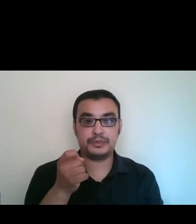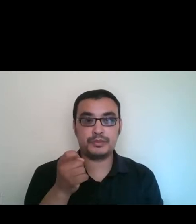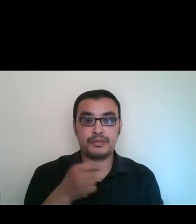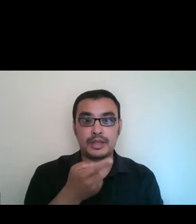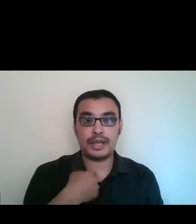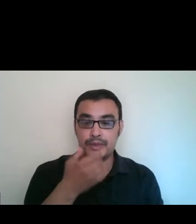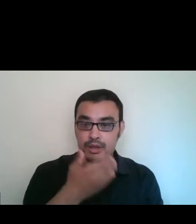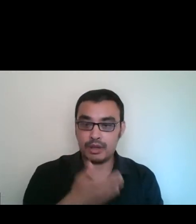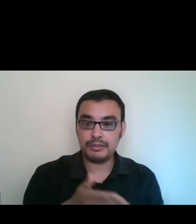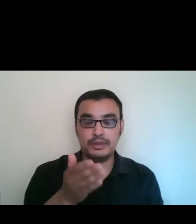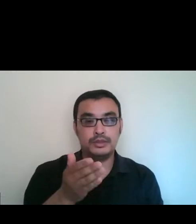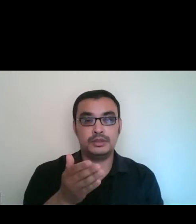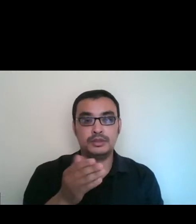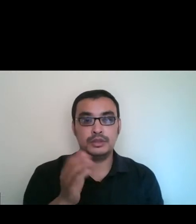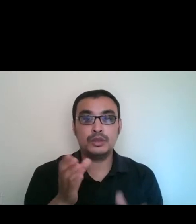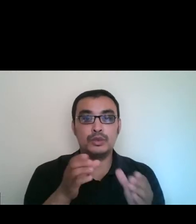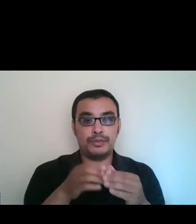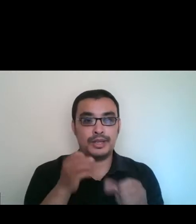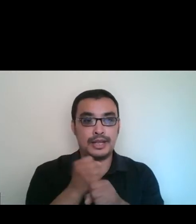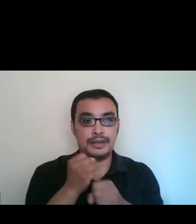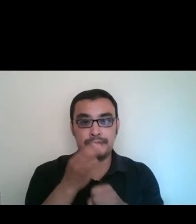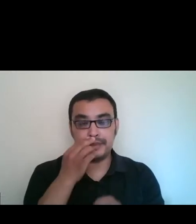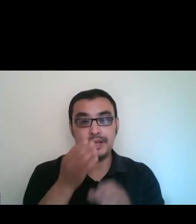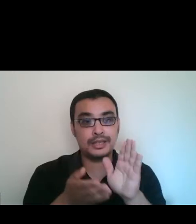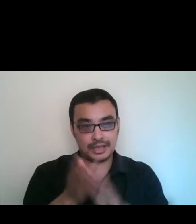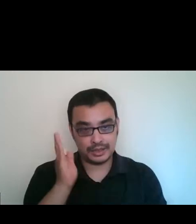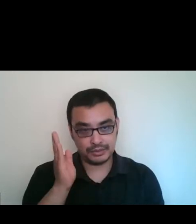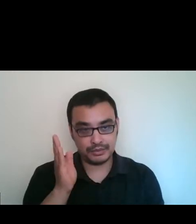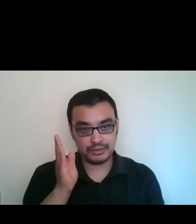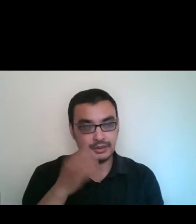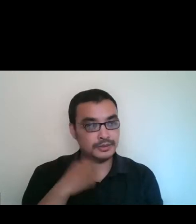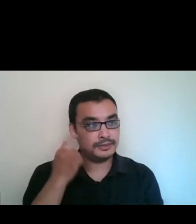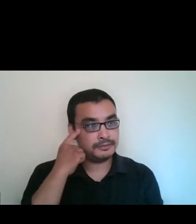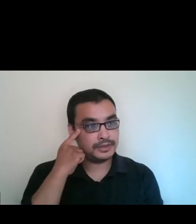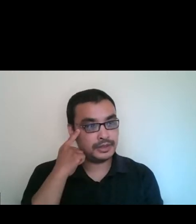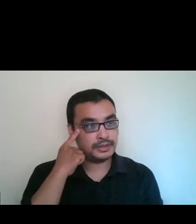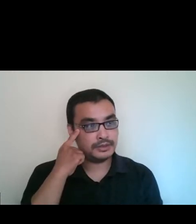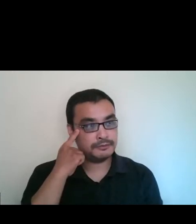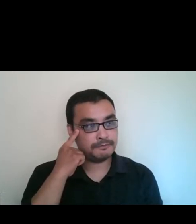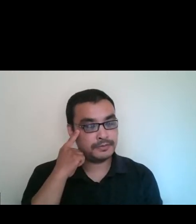go for a group work where we aim at identifying